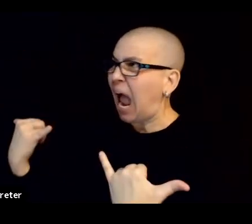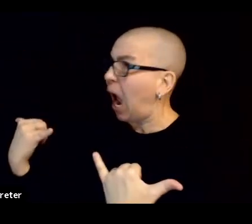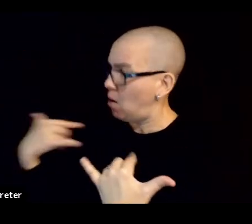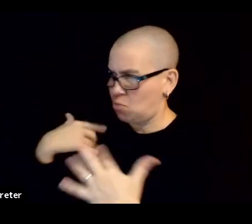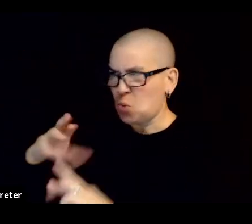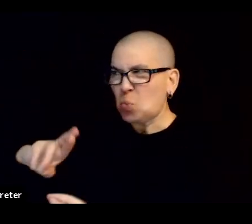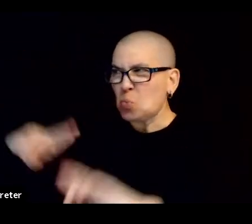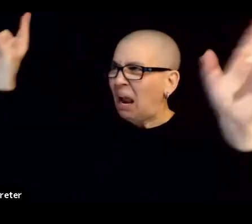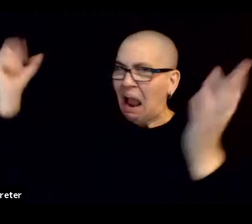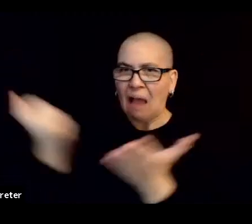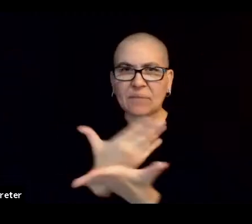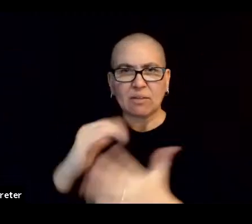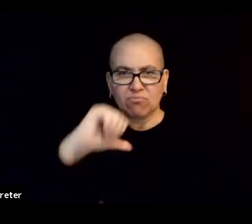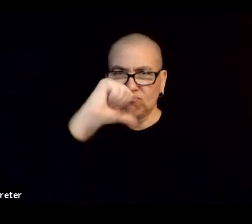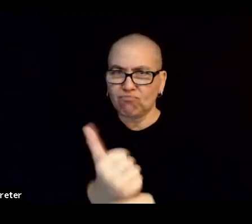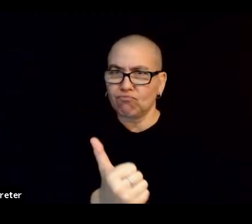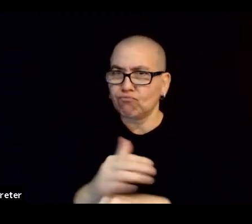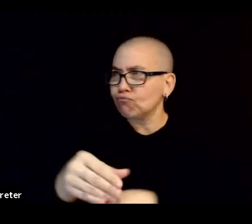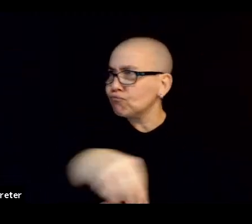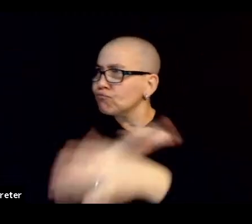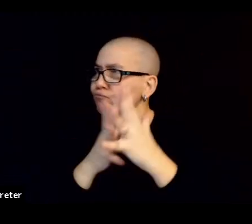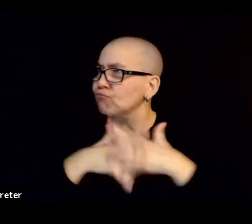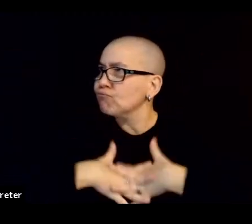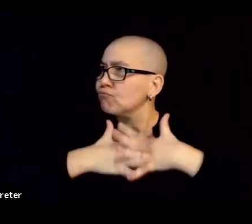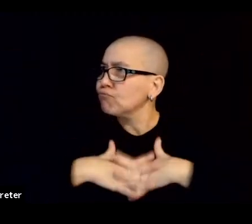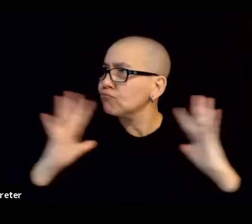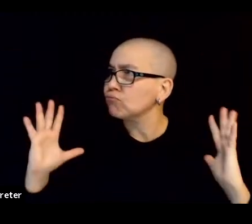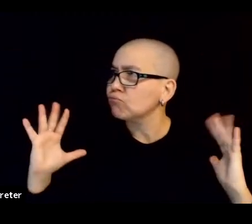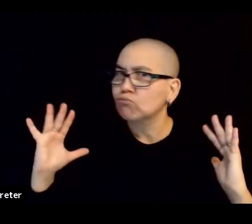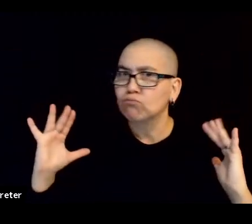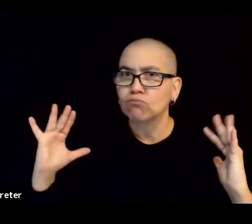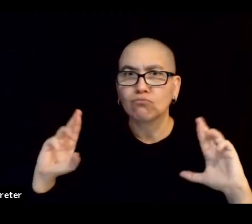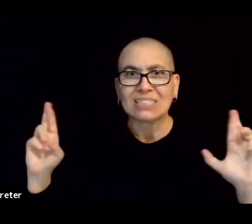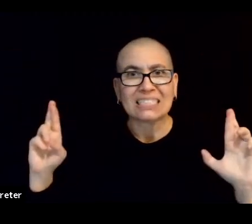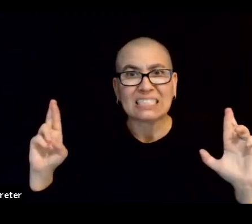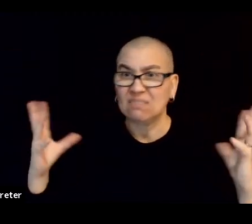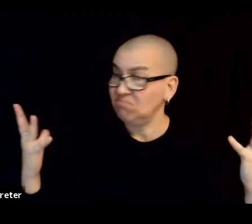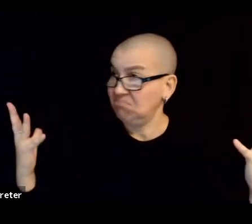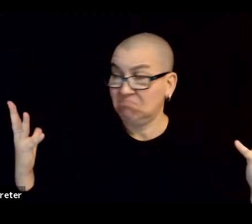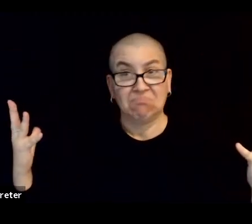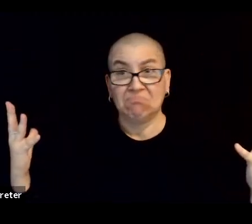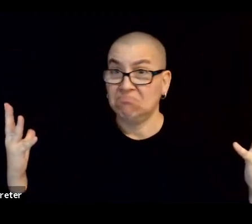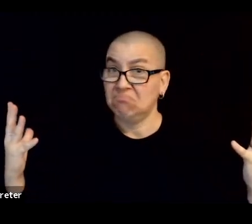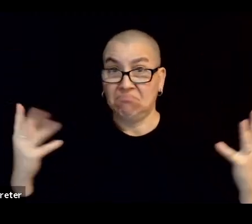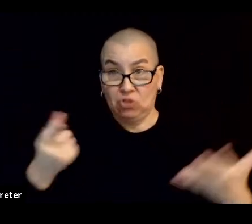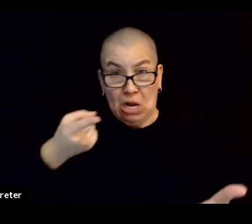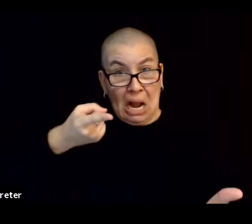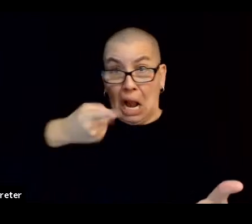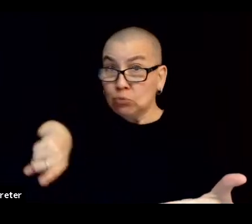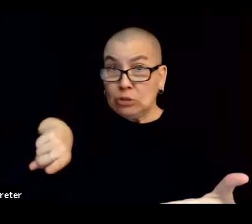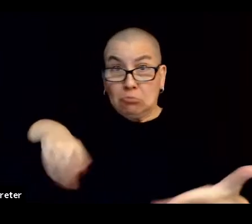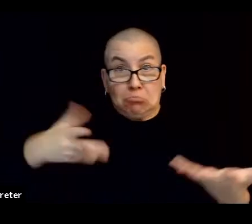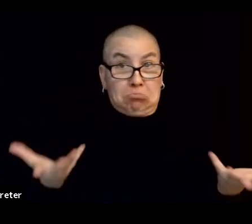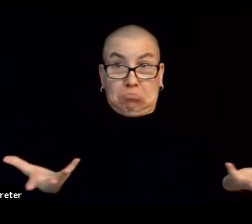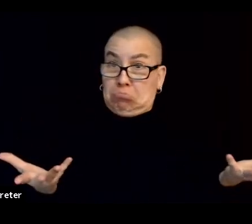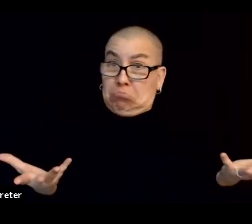are going to validate these sites over the next few days, that by next week, my hope was, just to be candid with you, I was hoping